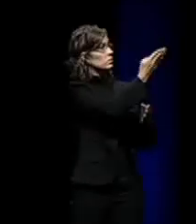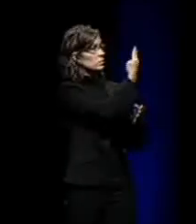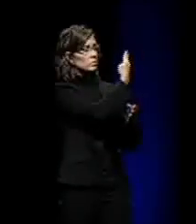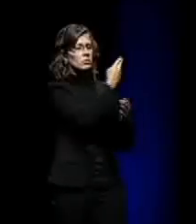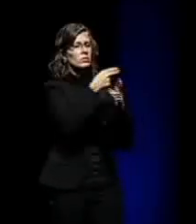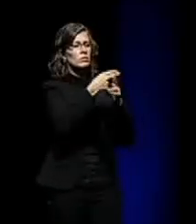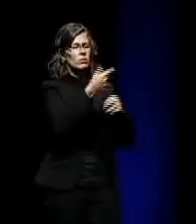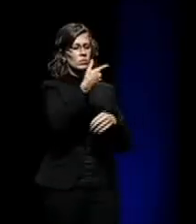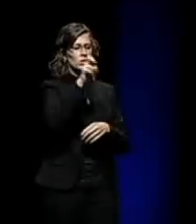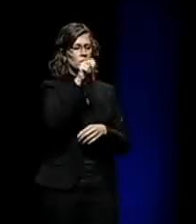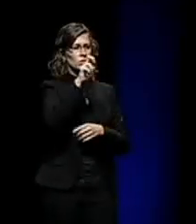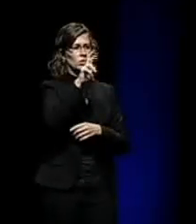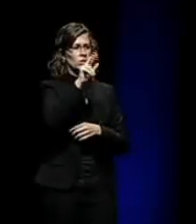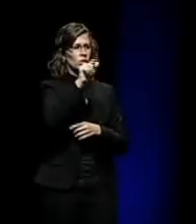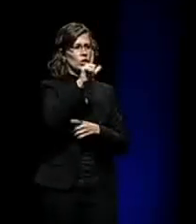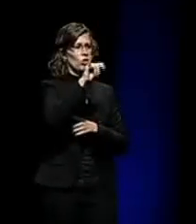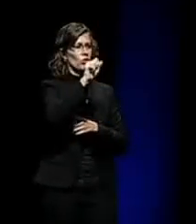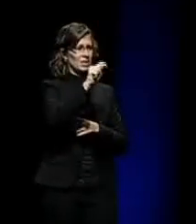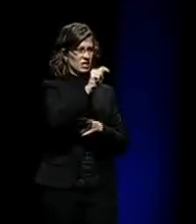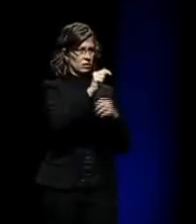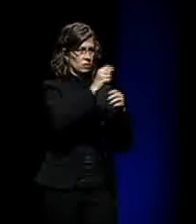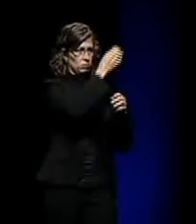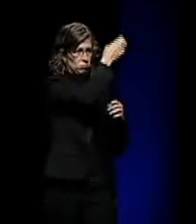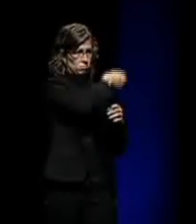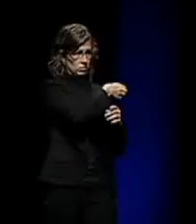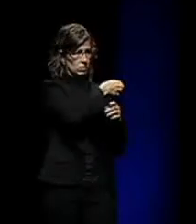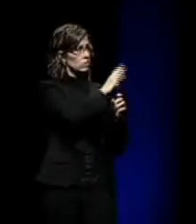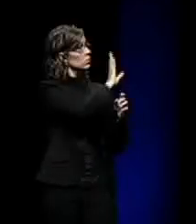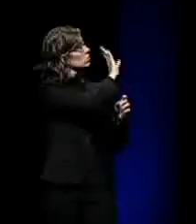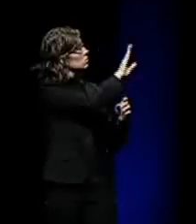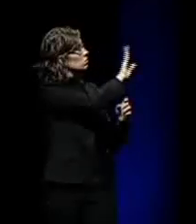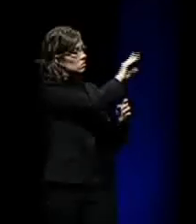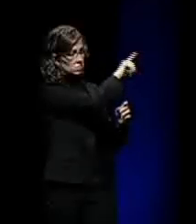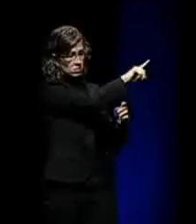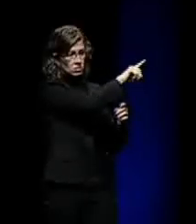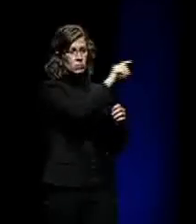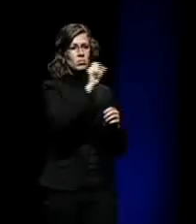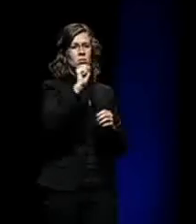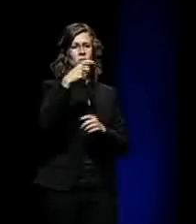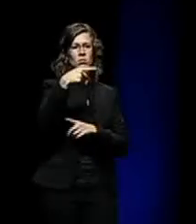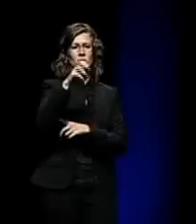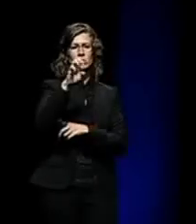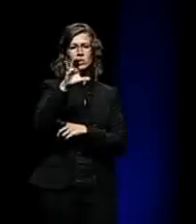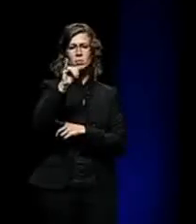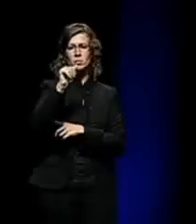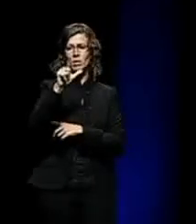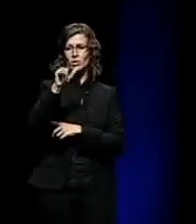side is the specialist side. Okay? Everyone got that so far? I'm going to use my little pointer guy.